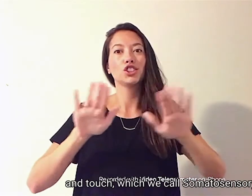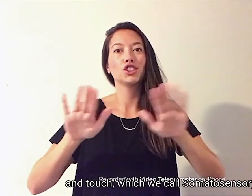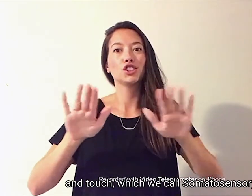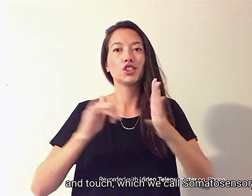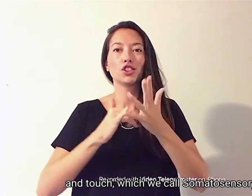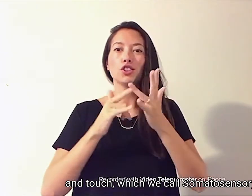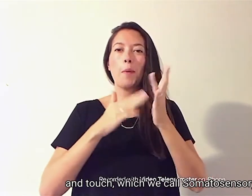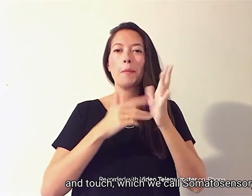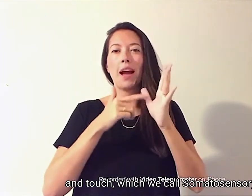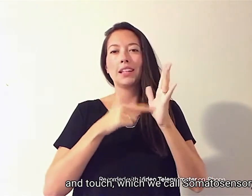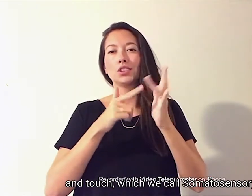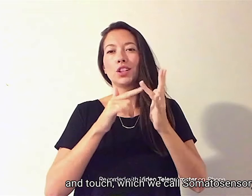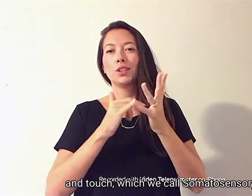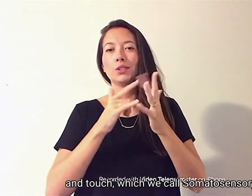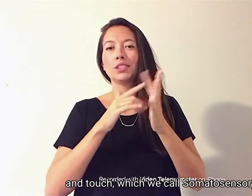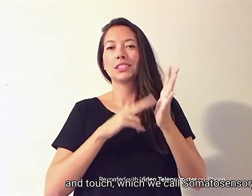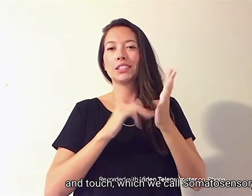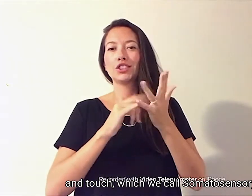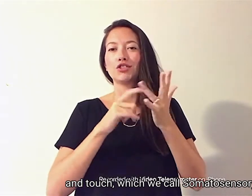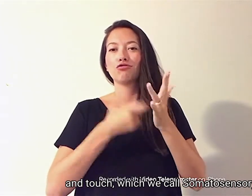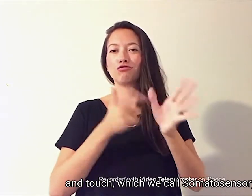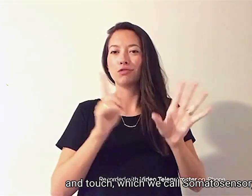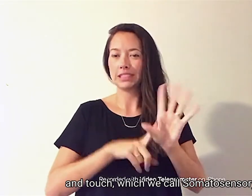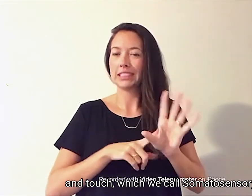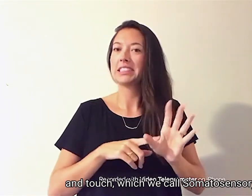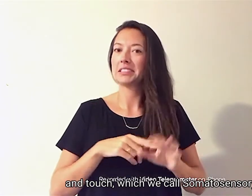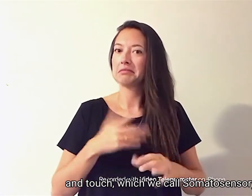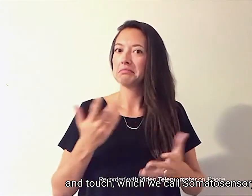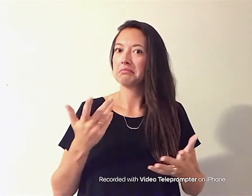touch, which we call somatosensory.